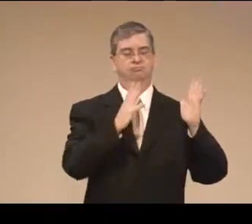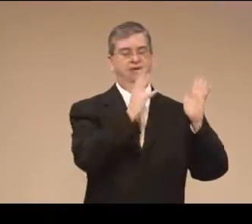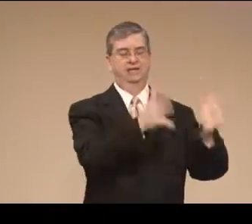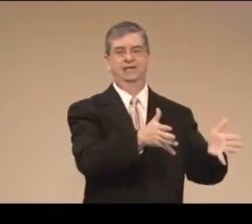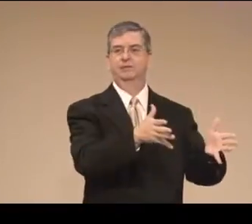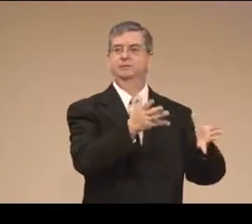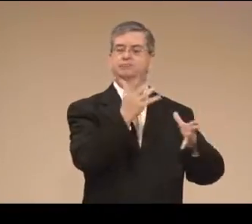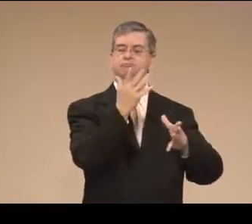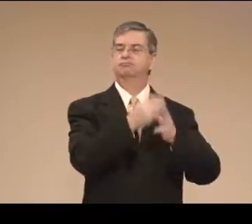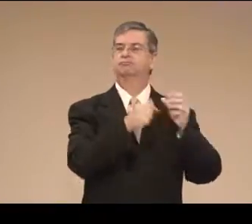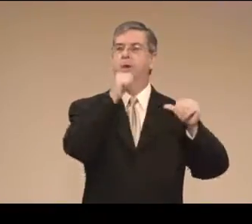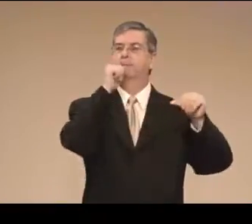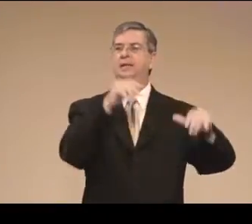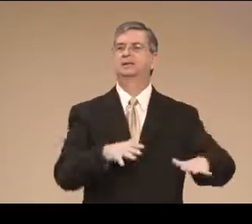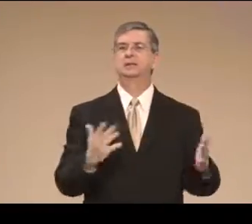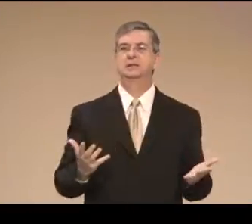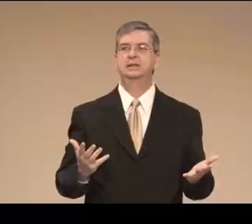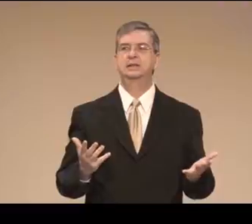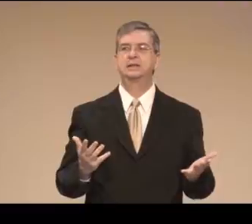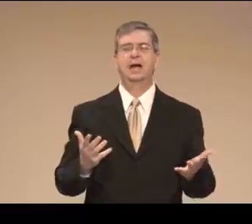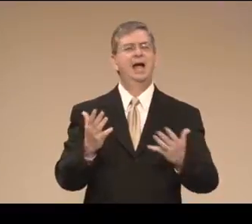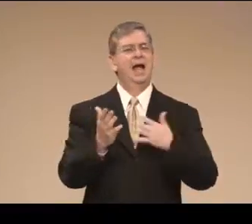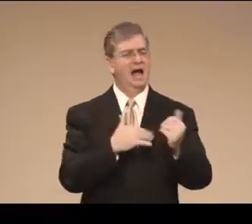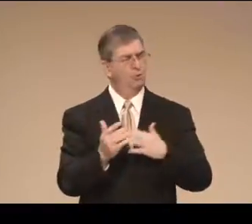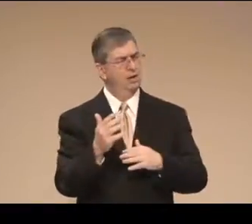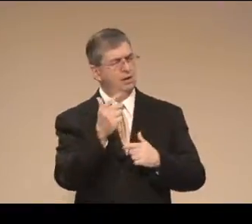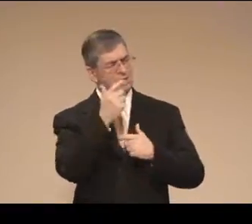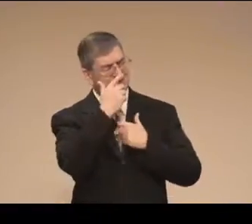Of course, it was sin. They lost their blessing.